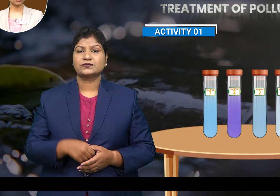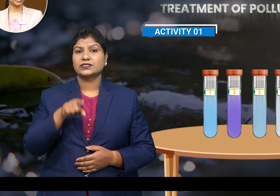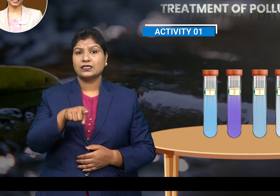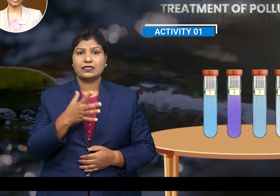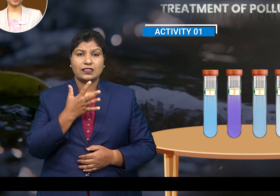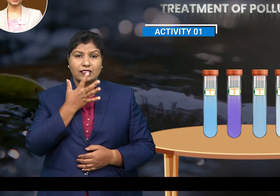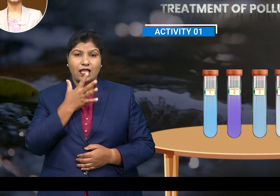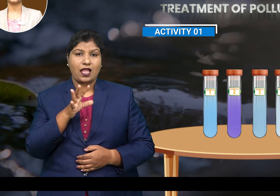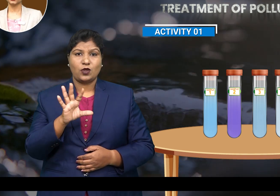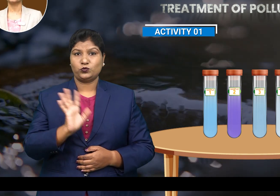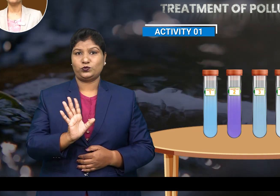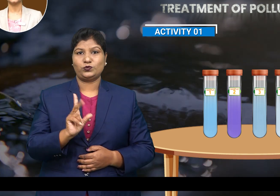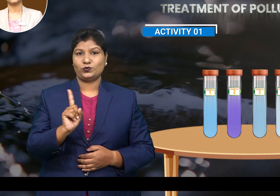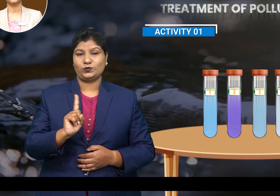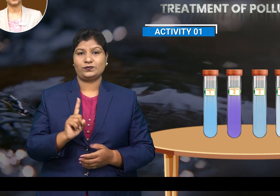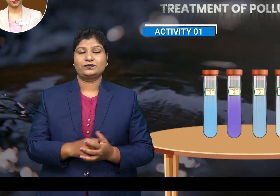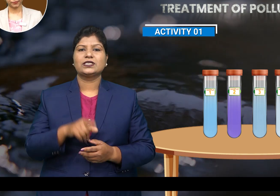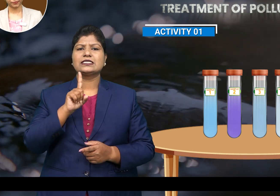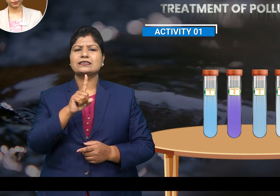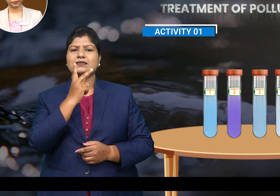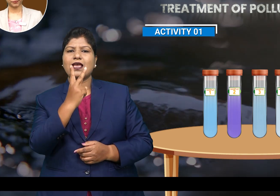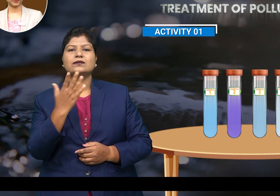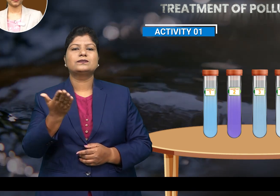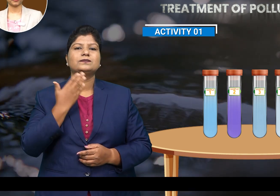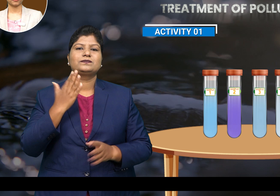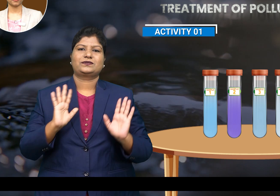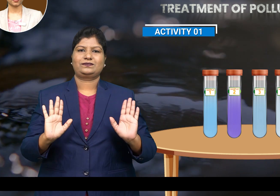Do not taste, just smell them.